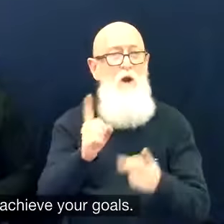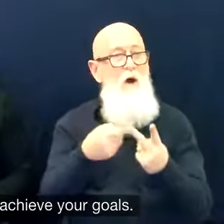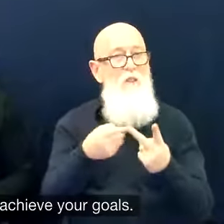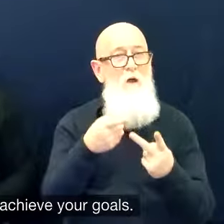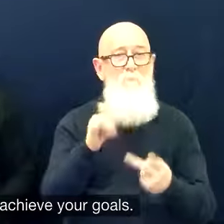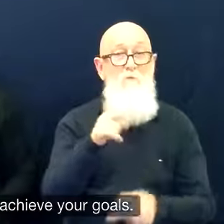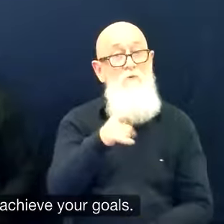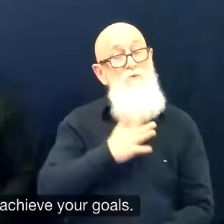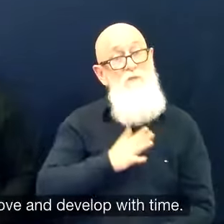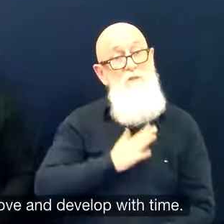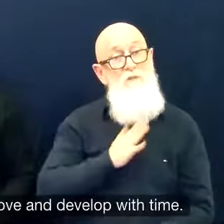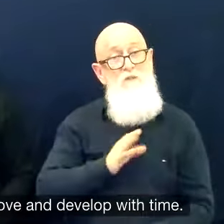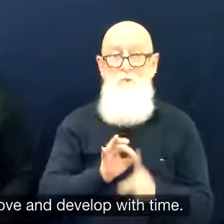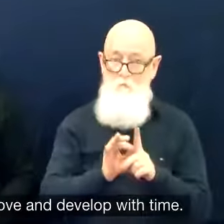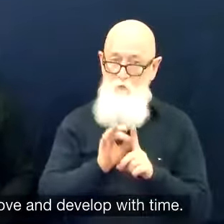time.